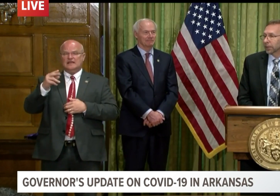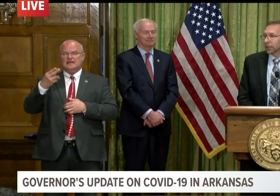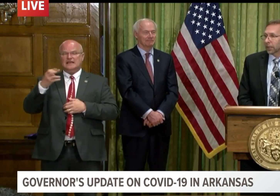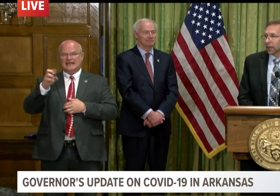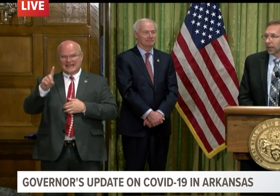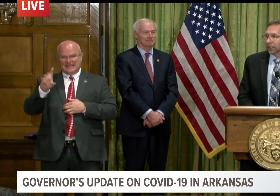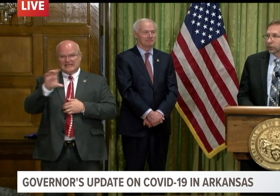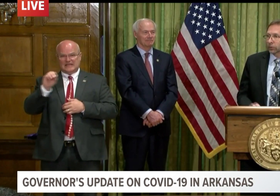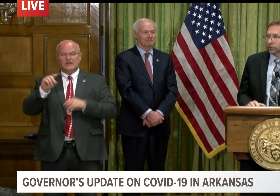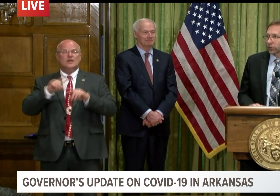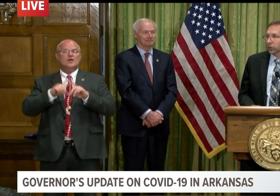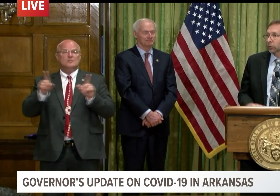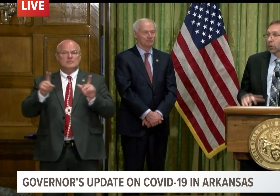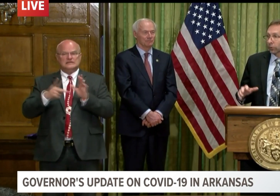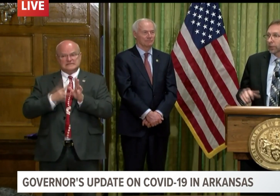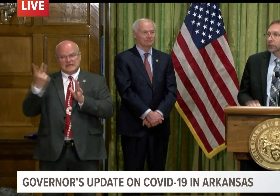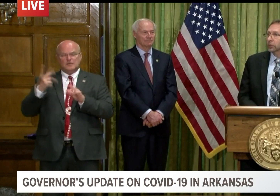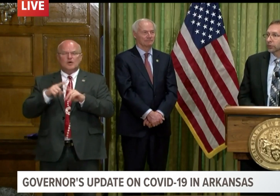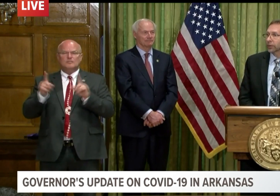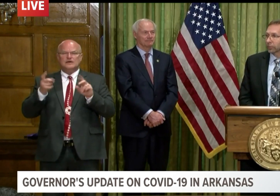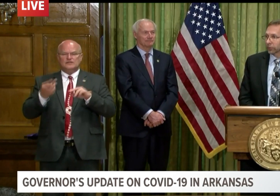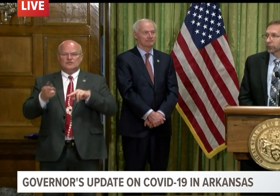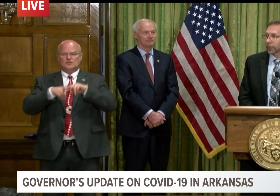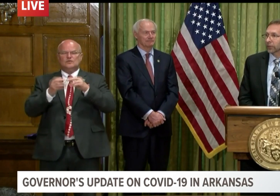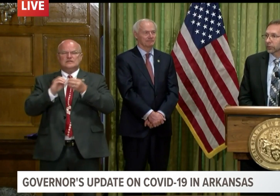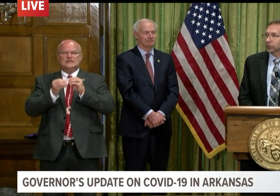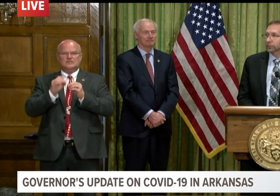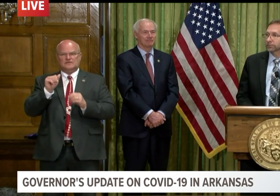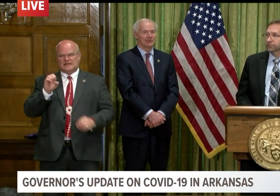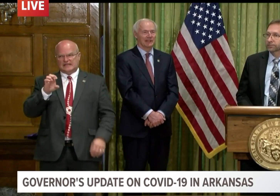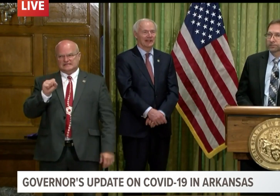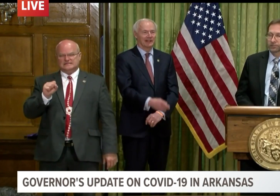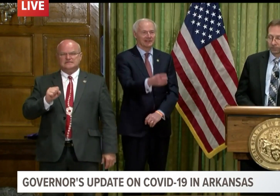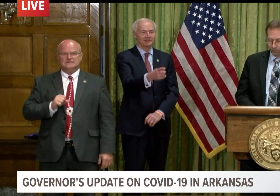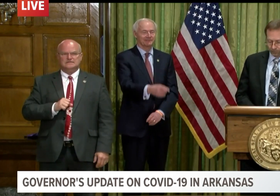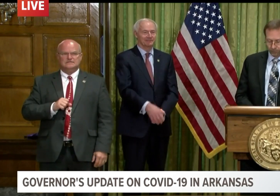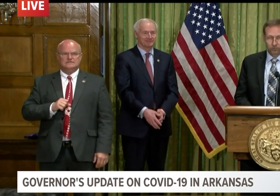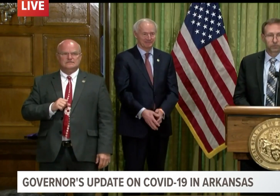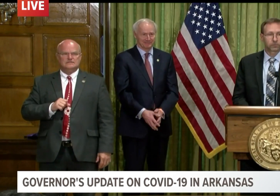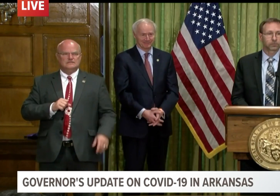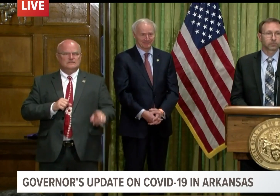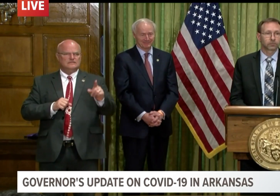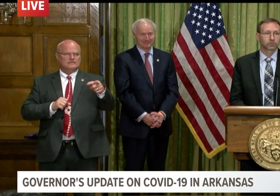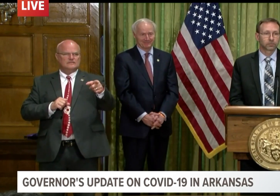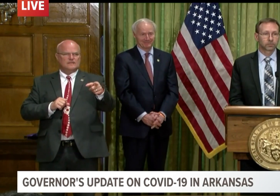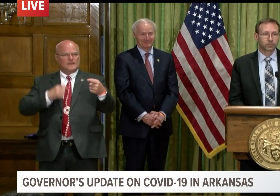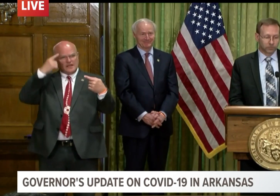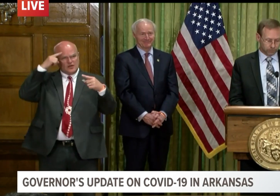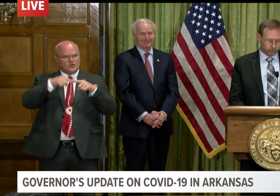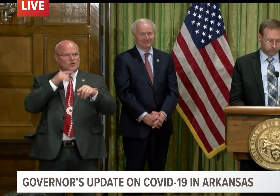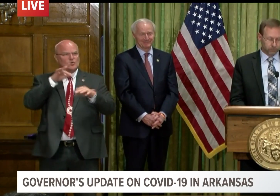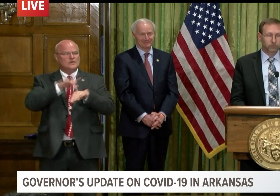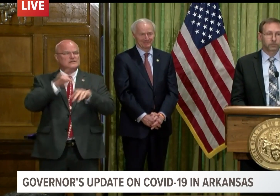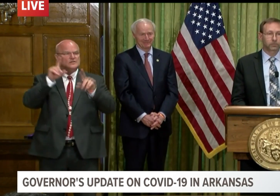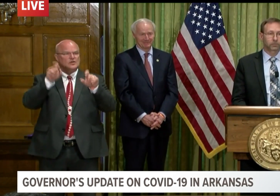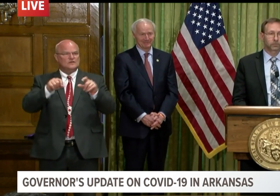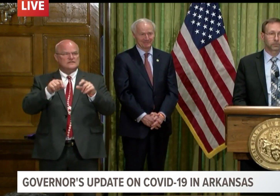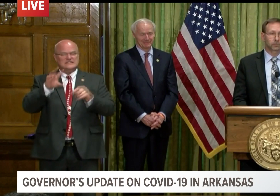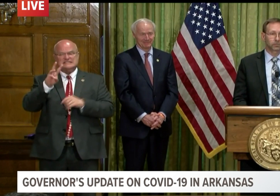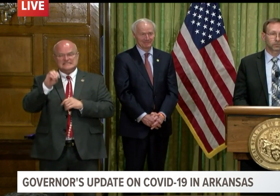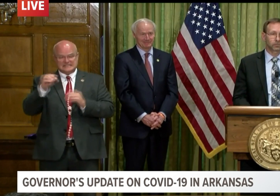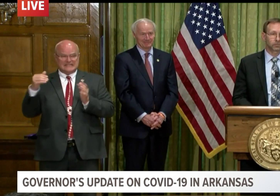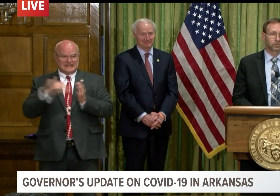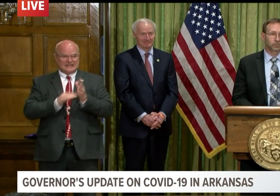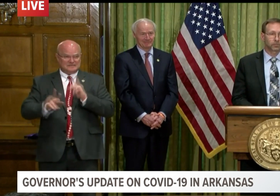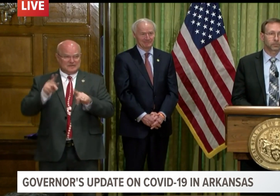but in terms of the growth, increased numbers of cases. Alex. In order to reach the goal of testing